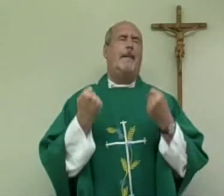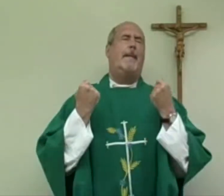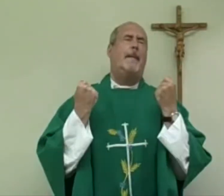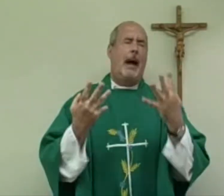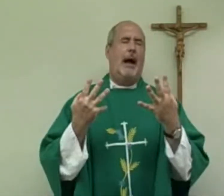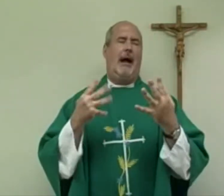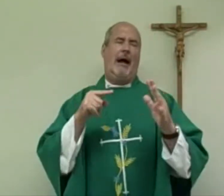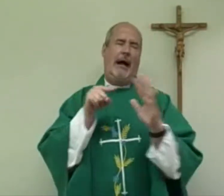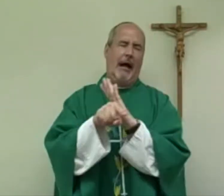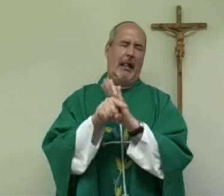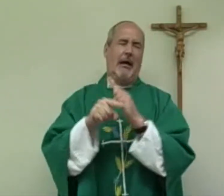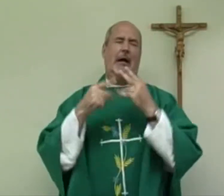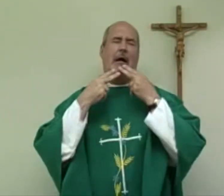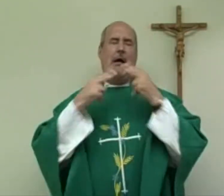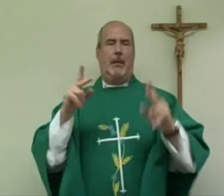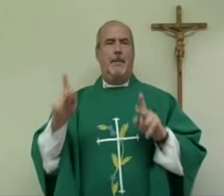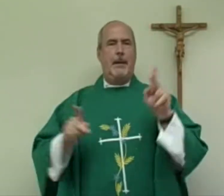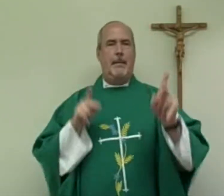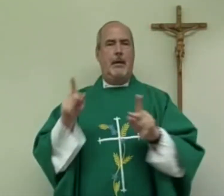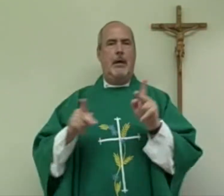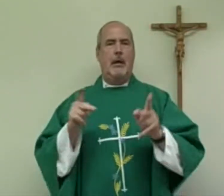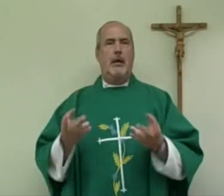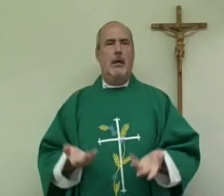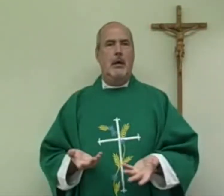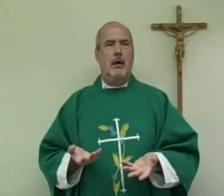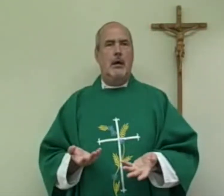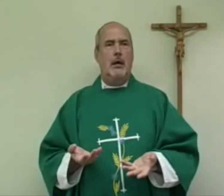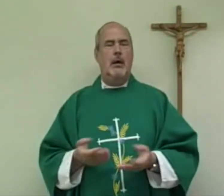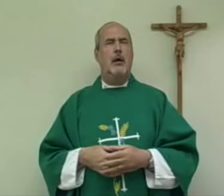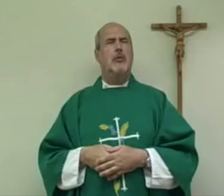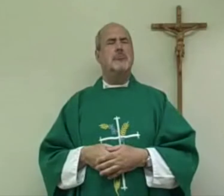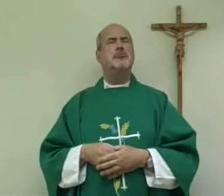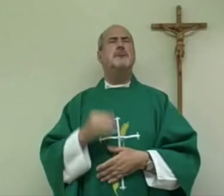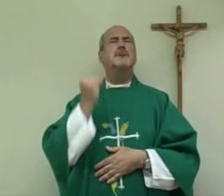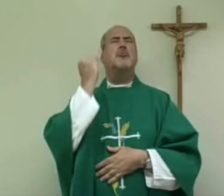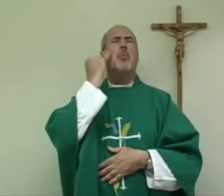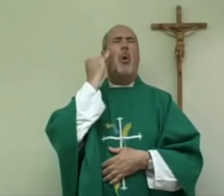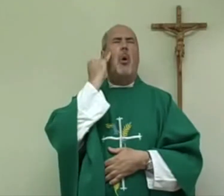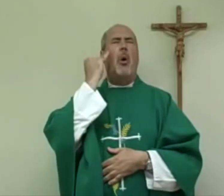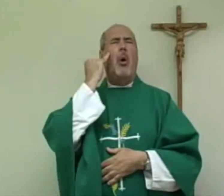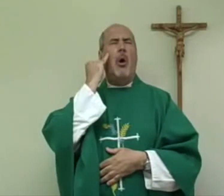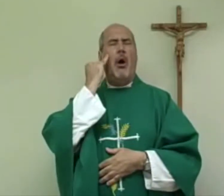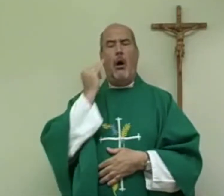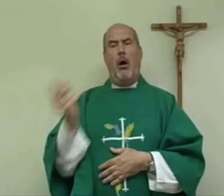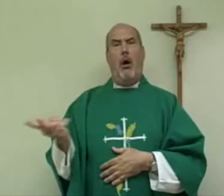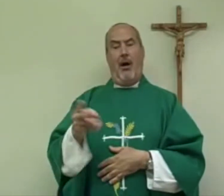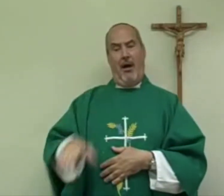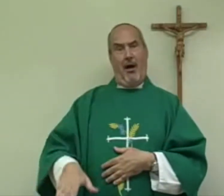that, they became cruel and hurt many, many, countless innocent people.